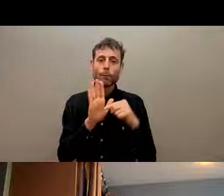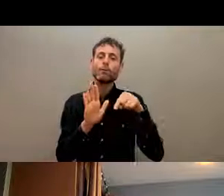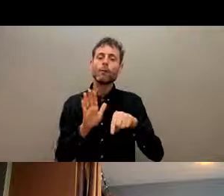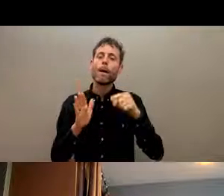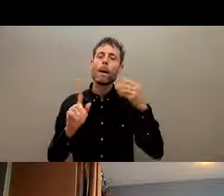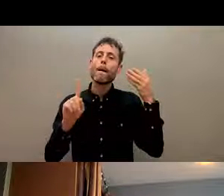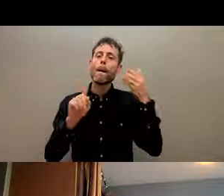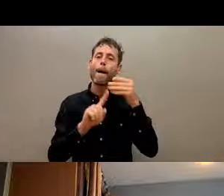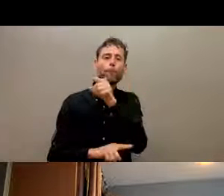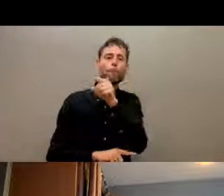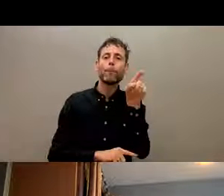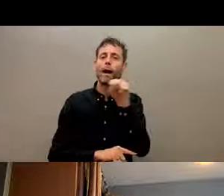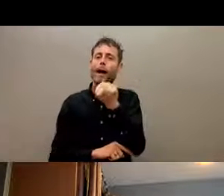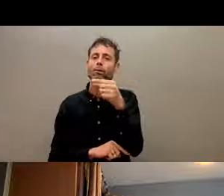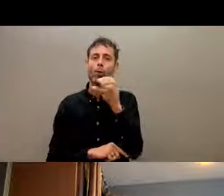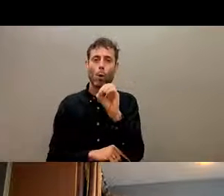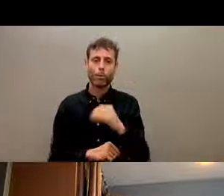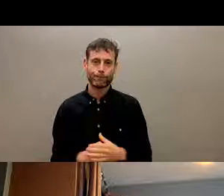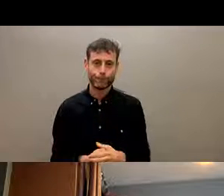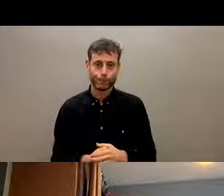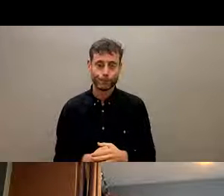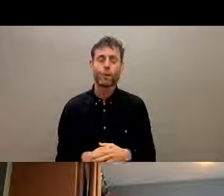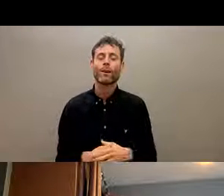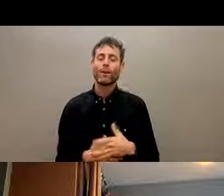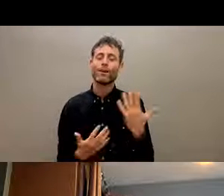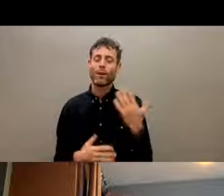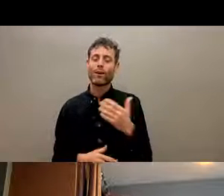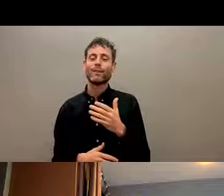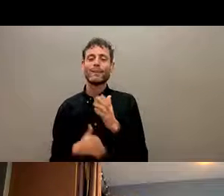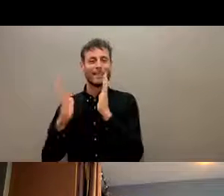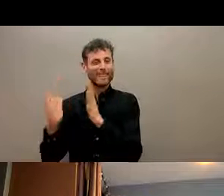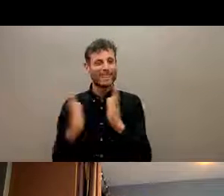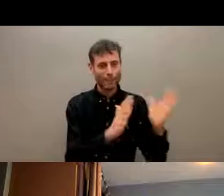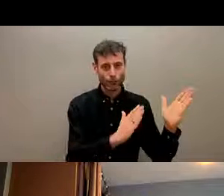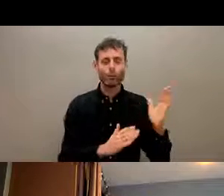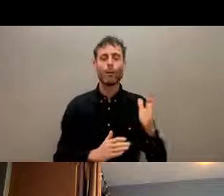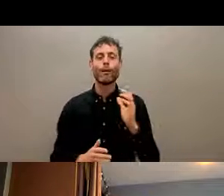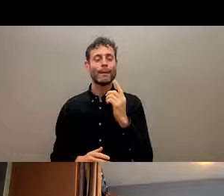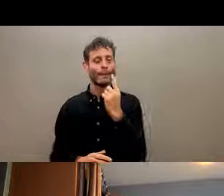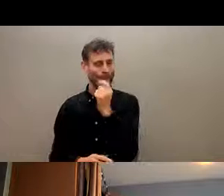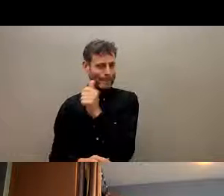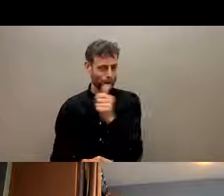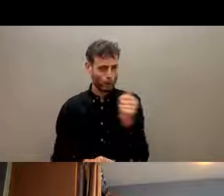Okay, so this is the housekeeping rules, and you're going to see this every time at the beginning of every session. So just as a reminder,